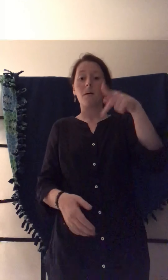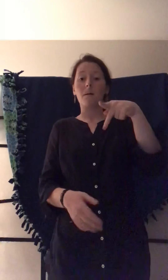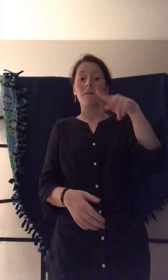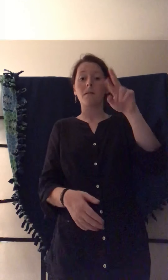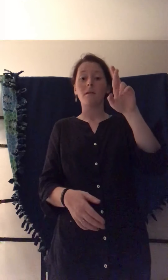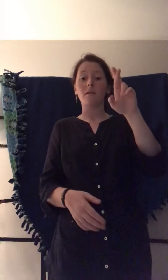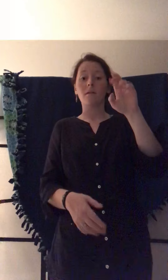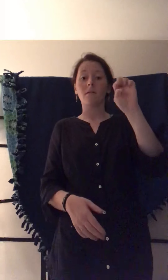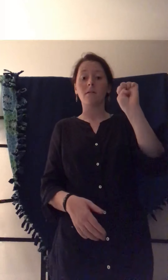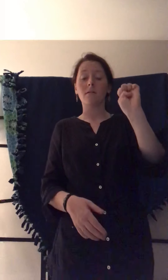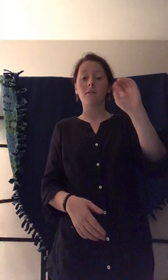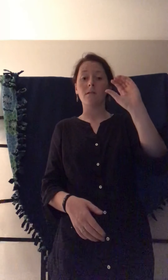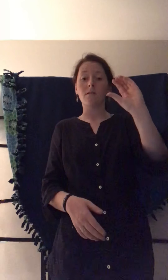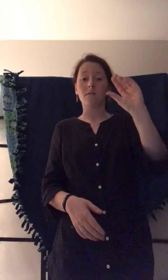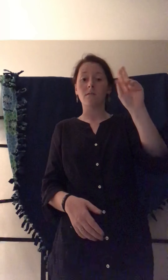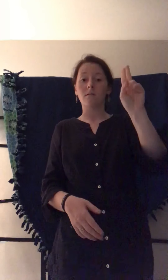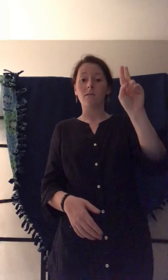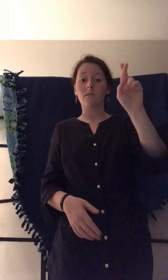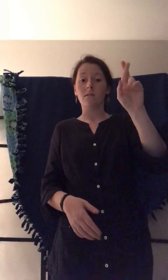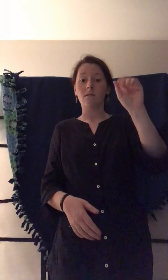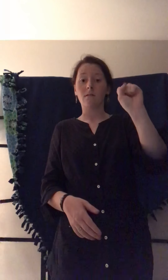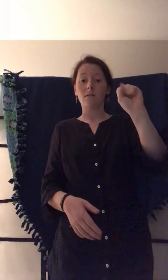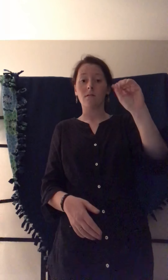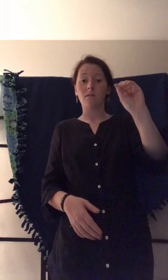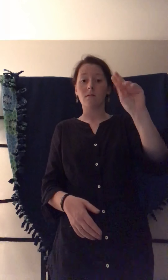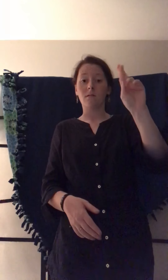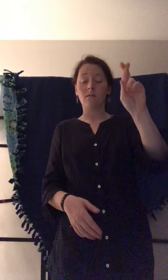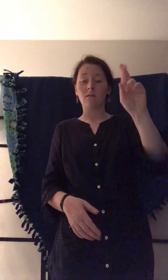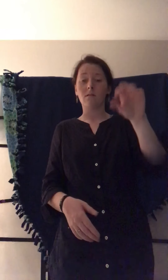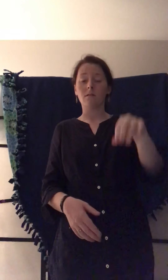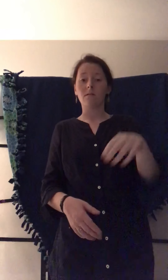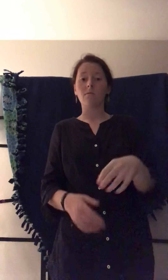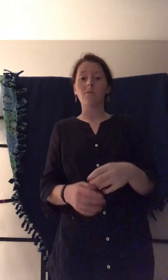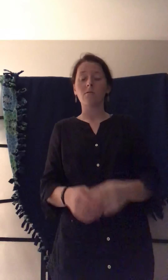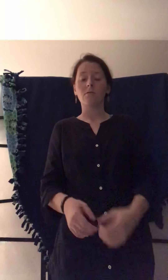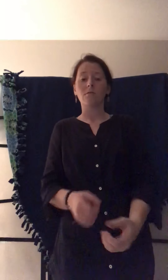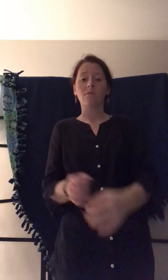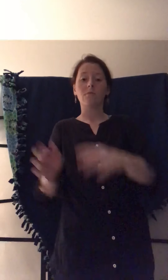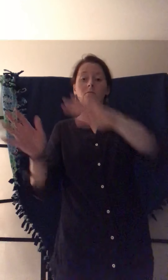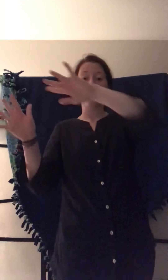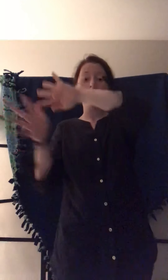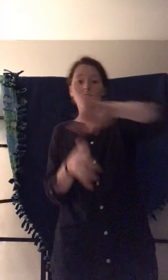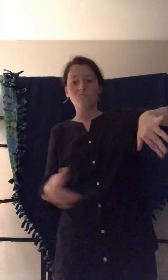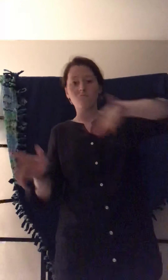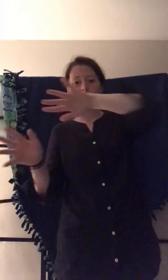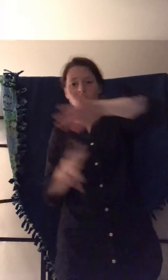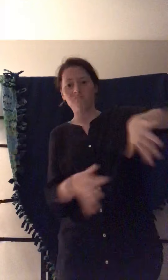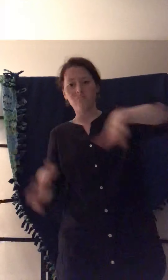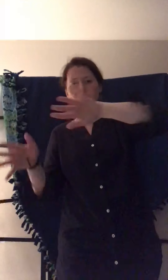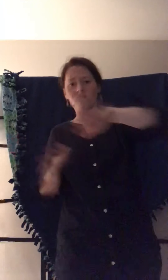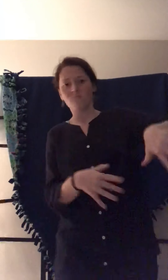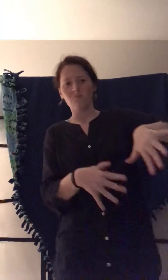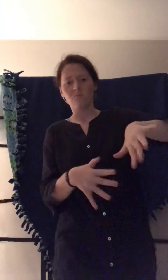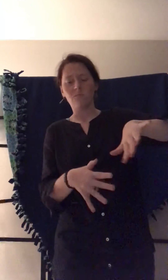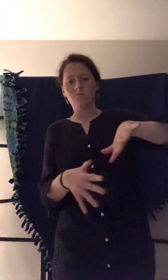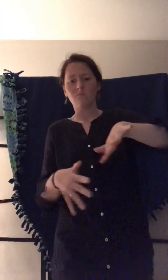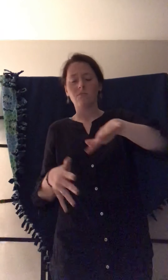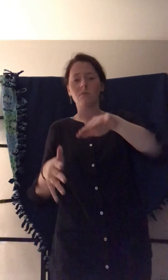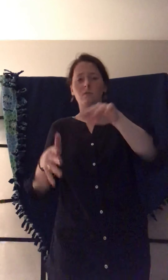with a small disturbance or a thunderstorm, add warm water and wind, which we'll get to in a second, to build the storm bigger and bigger and